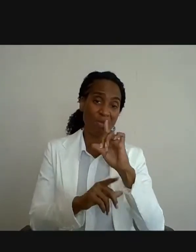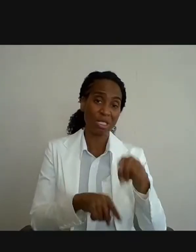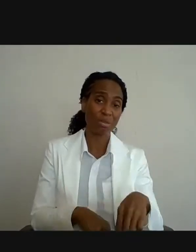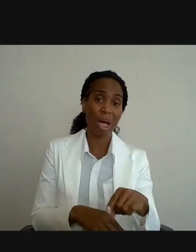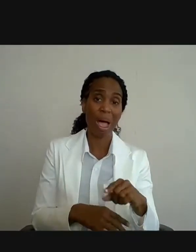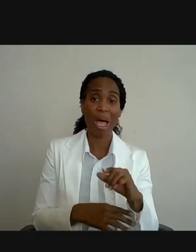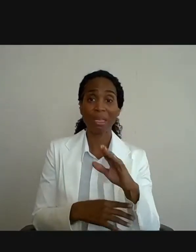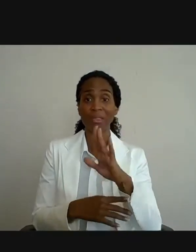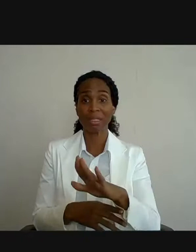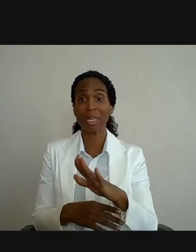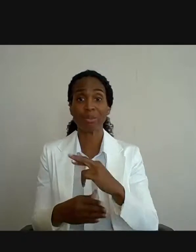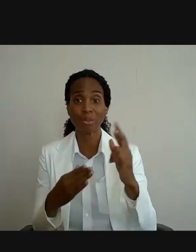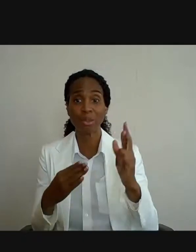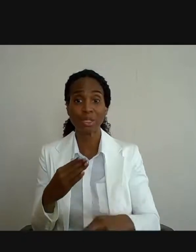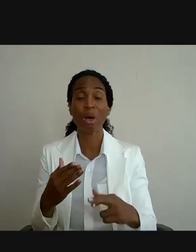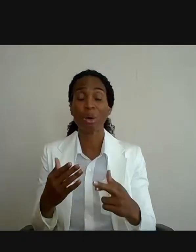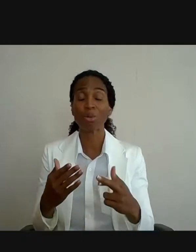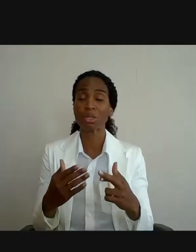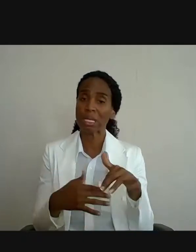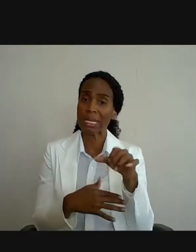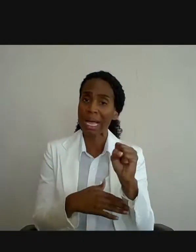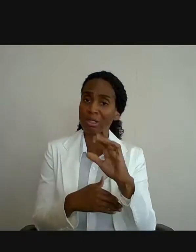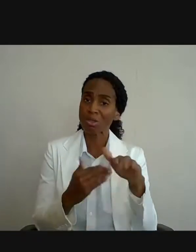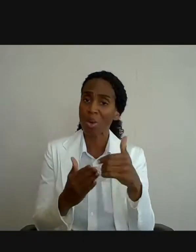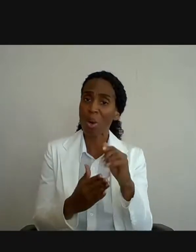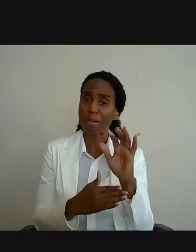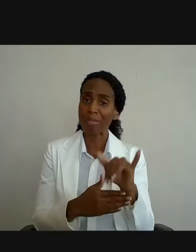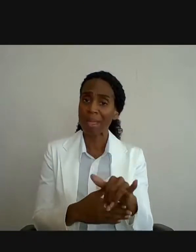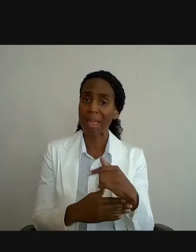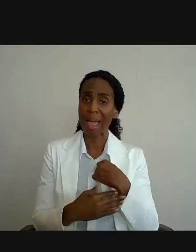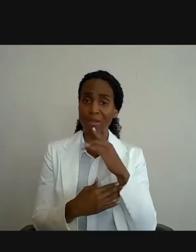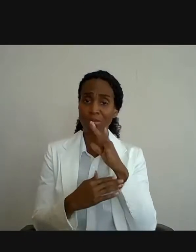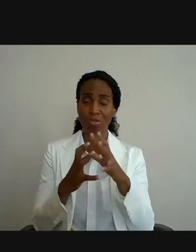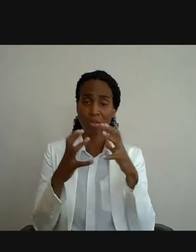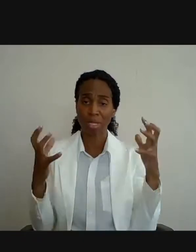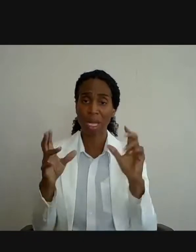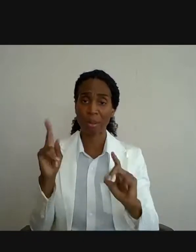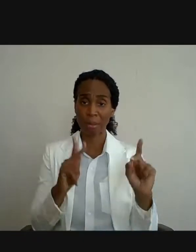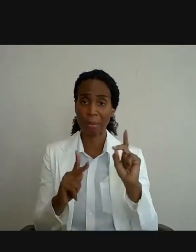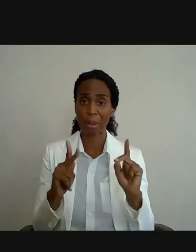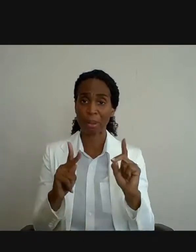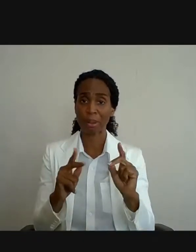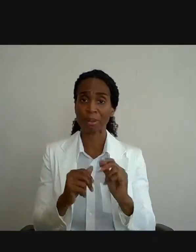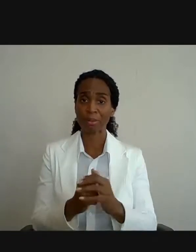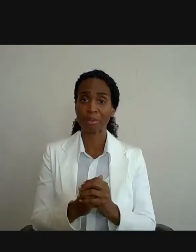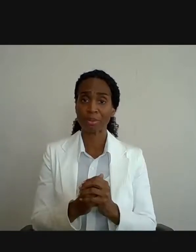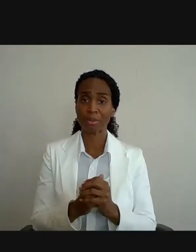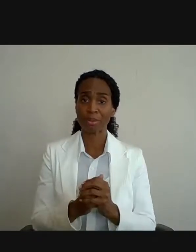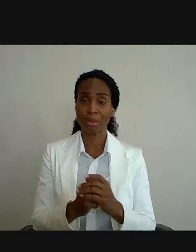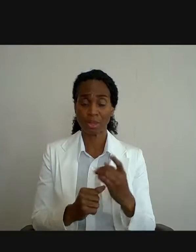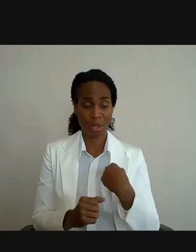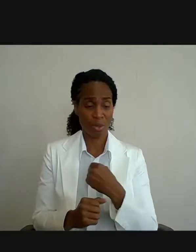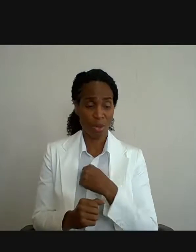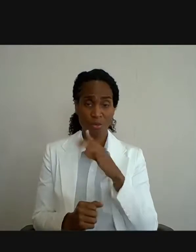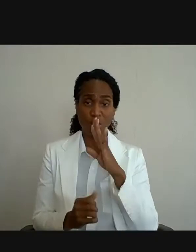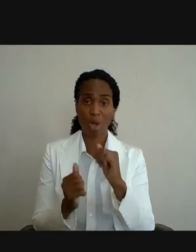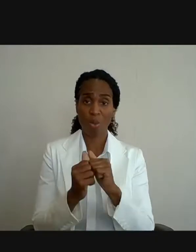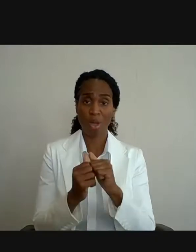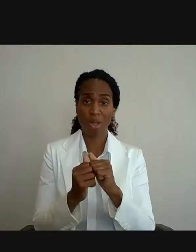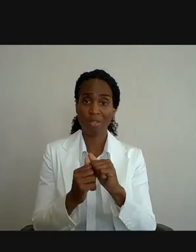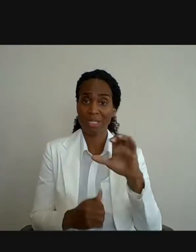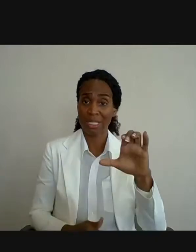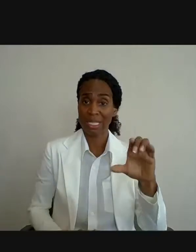have been their results? So I've talked to a lot of people. We've talked to the Centers for